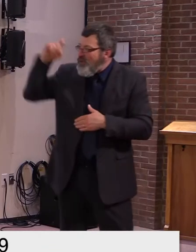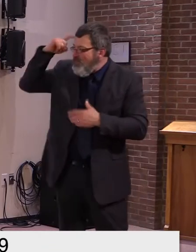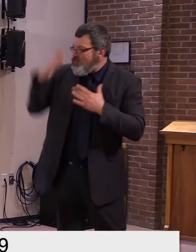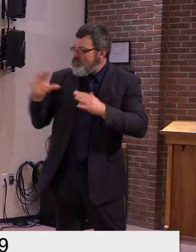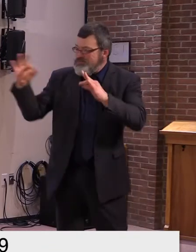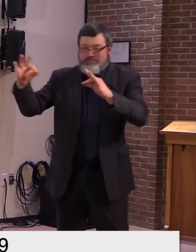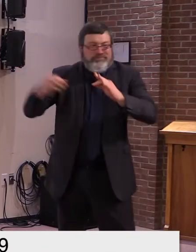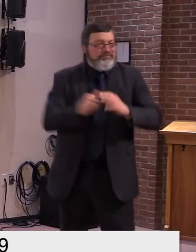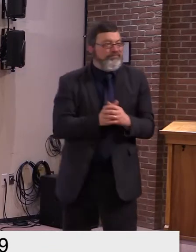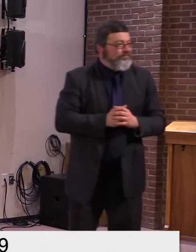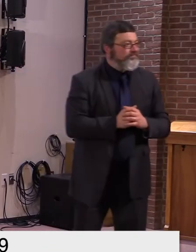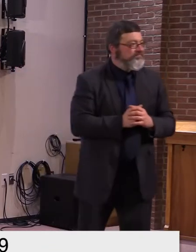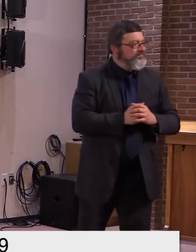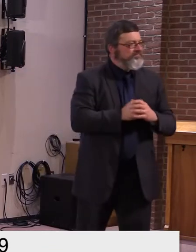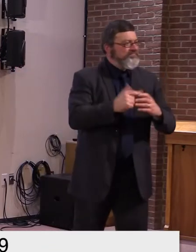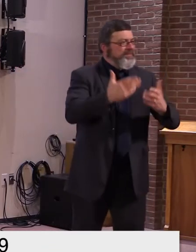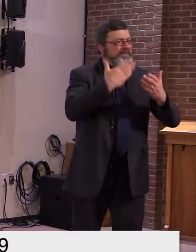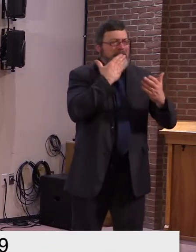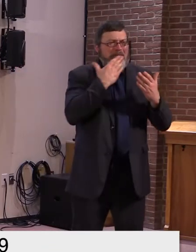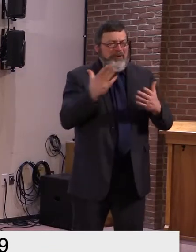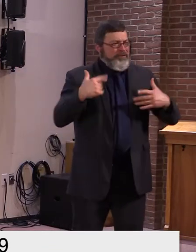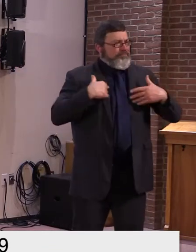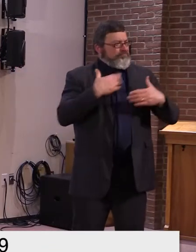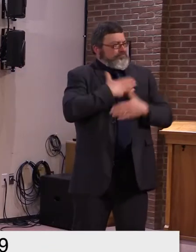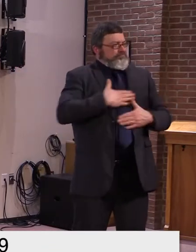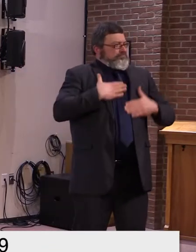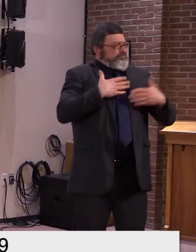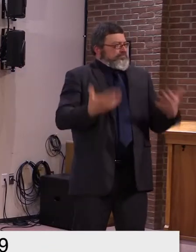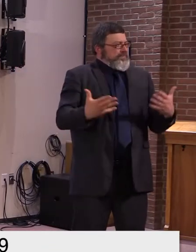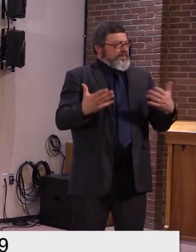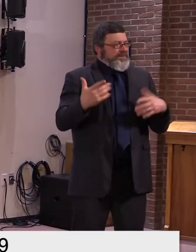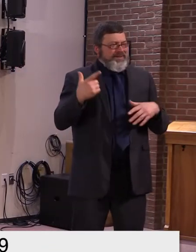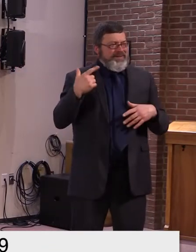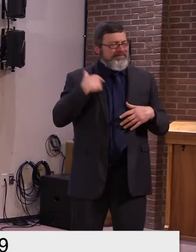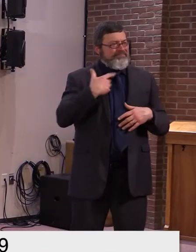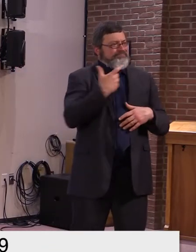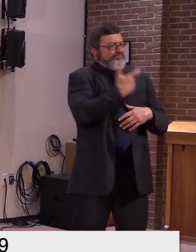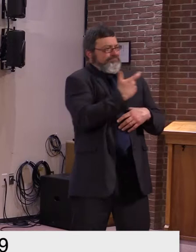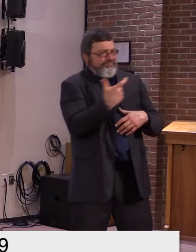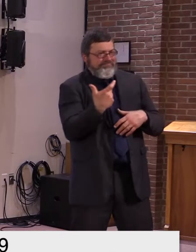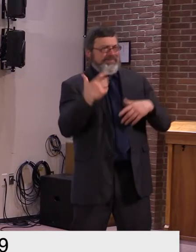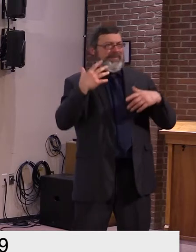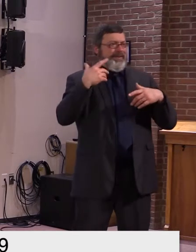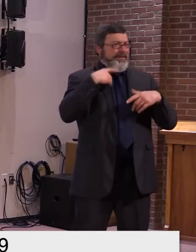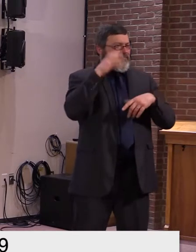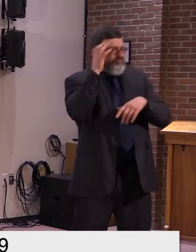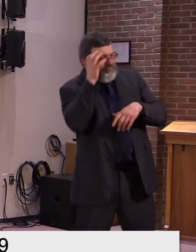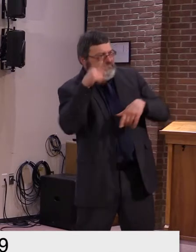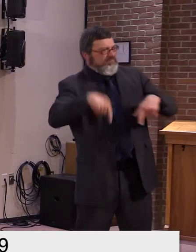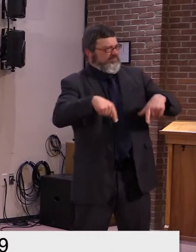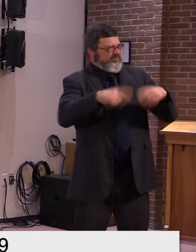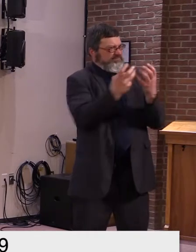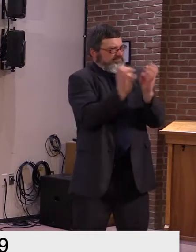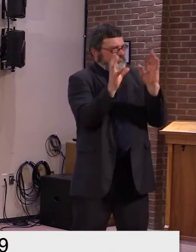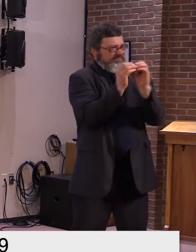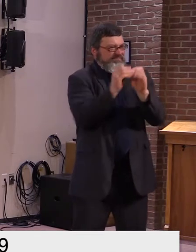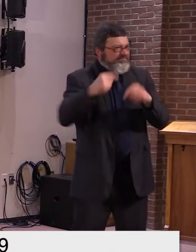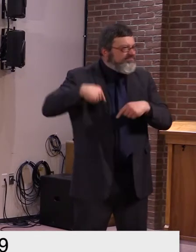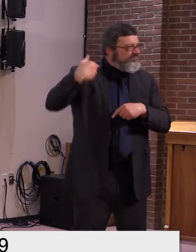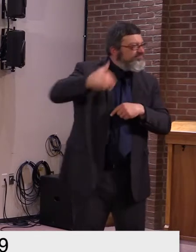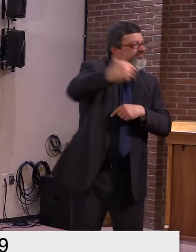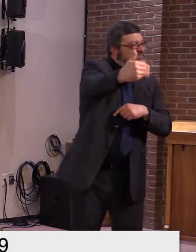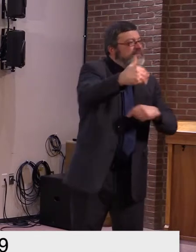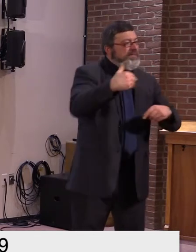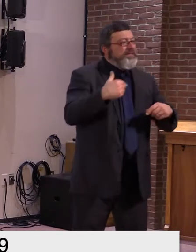Thank you very much, Governor. I've been watching and listening to many of your press conferences, and I just want to say, as a citizen and as one